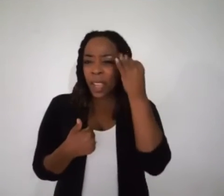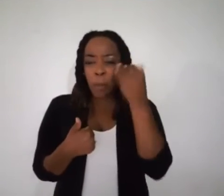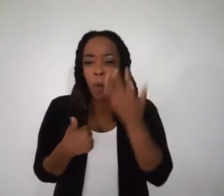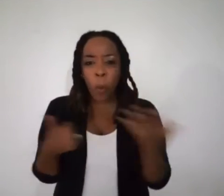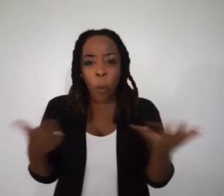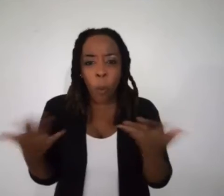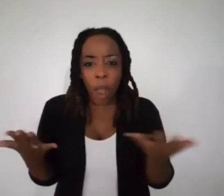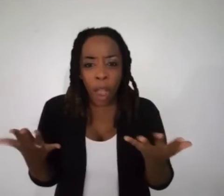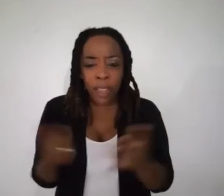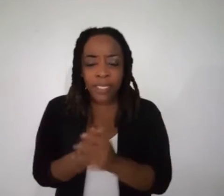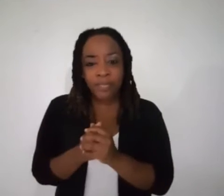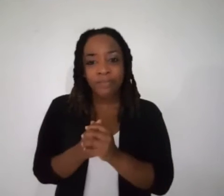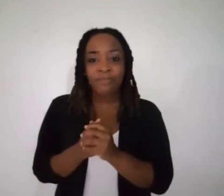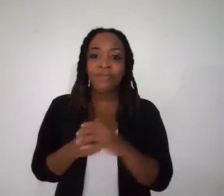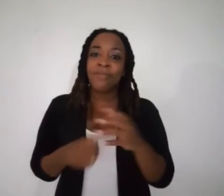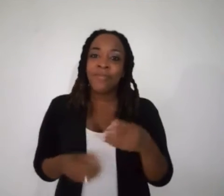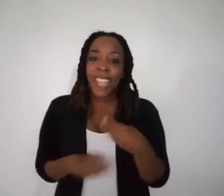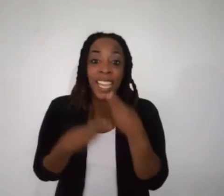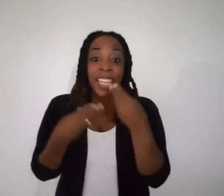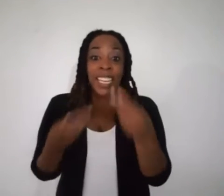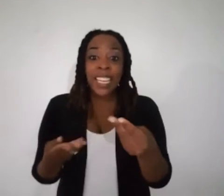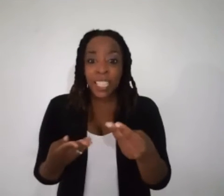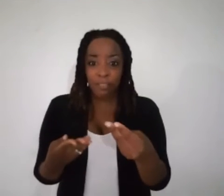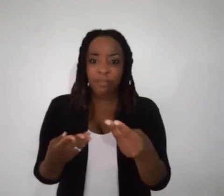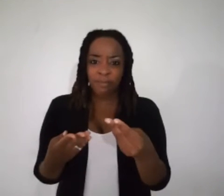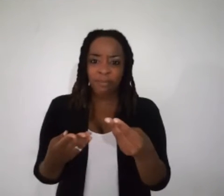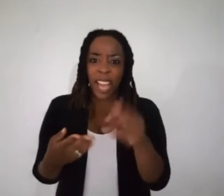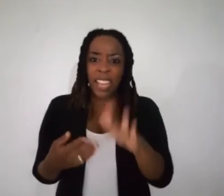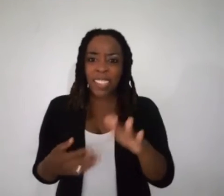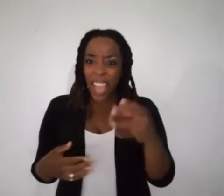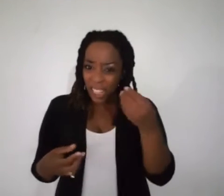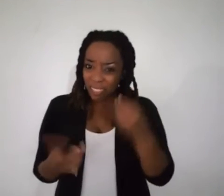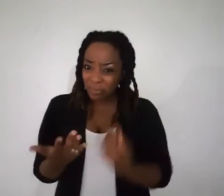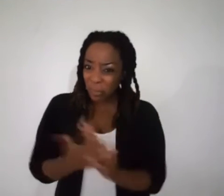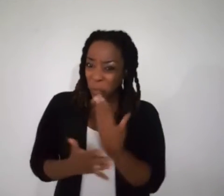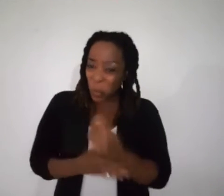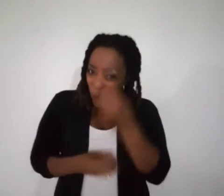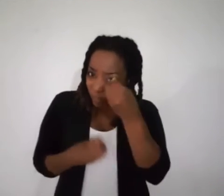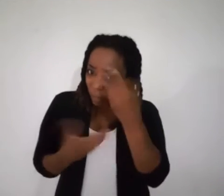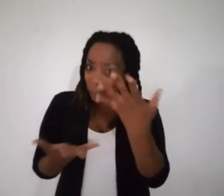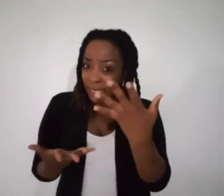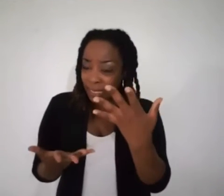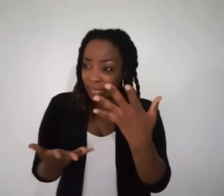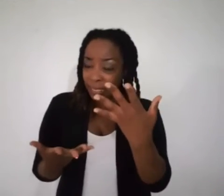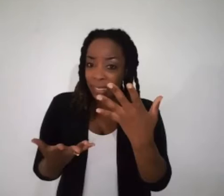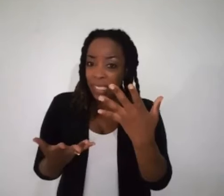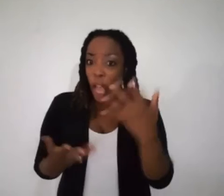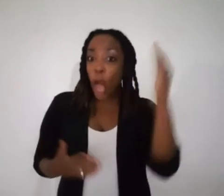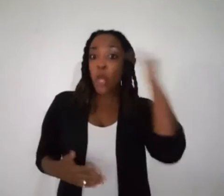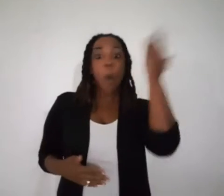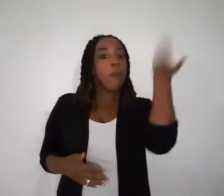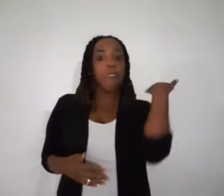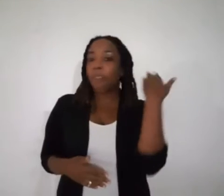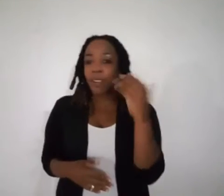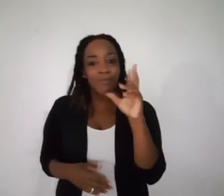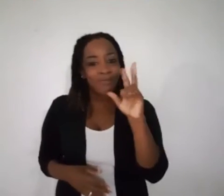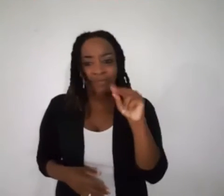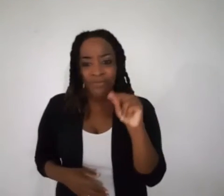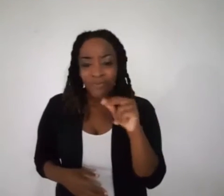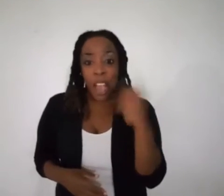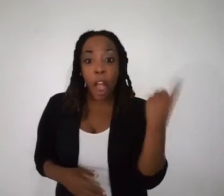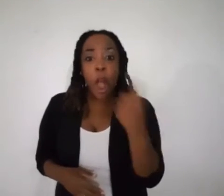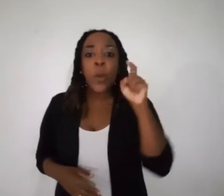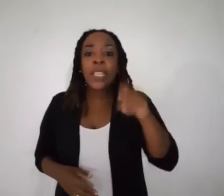giving your child new information. And when you're giving your child new information, you always have to think about